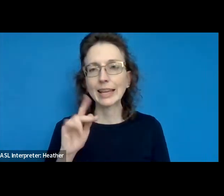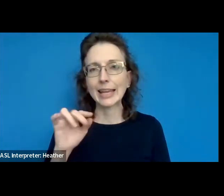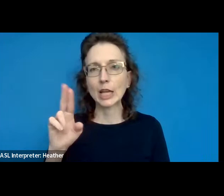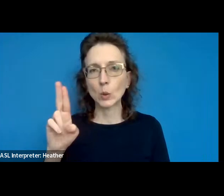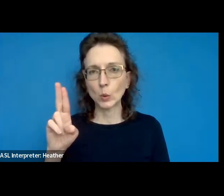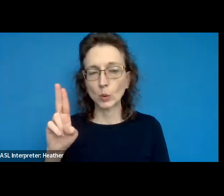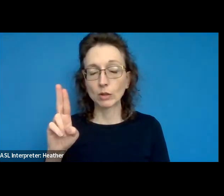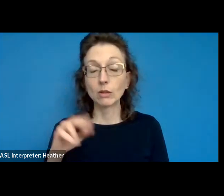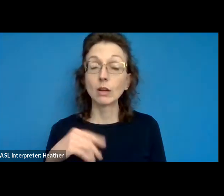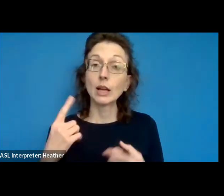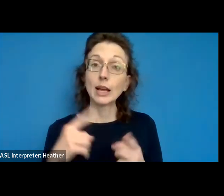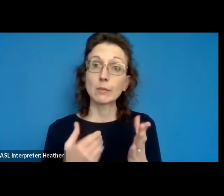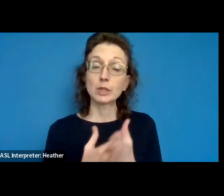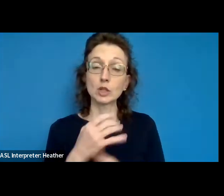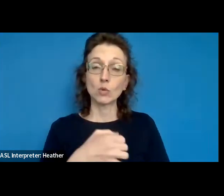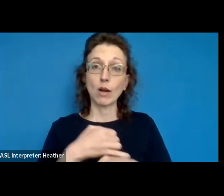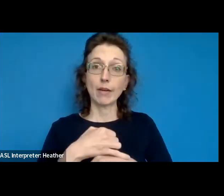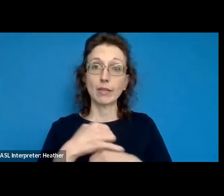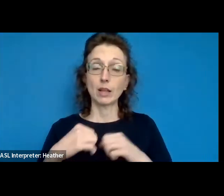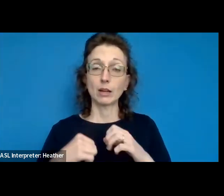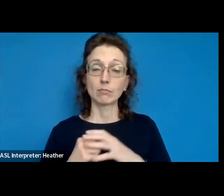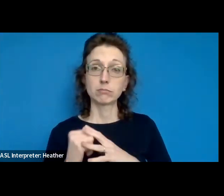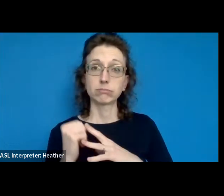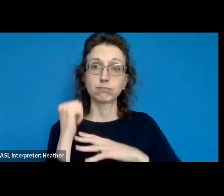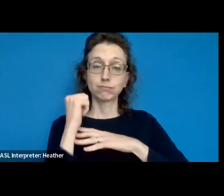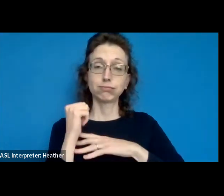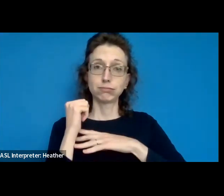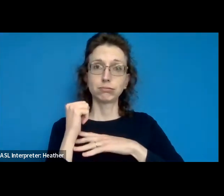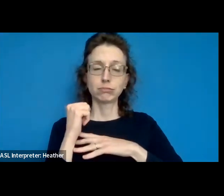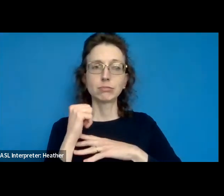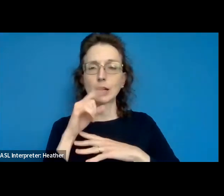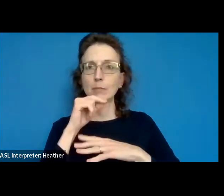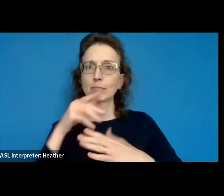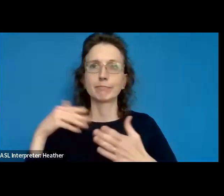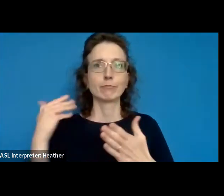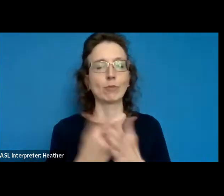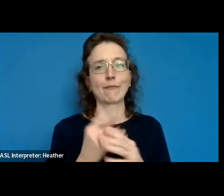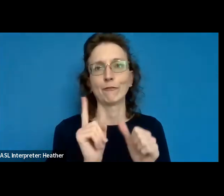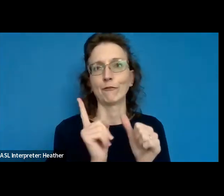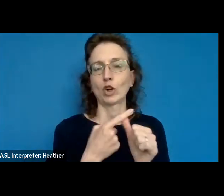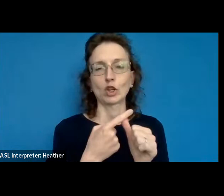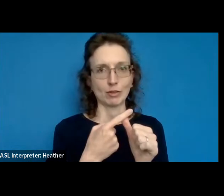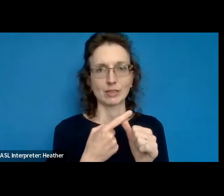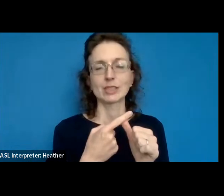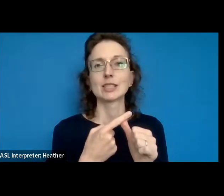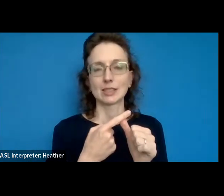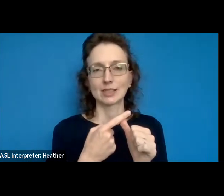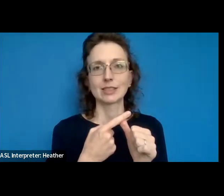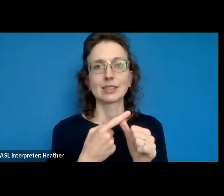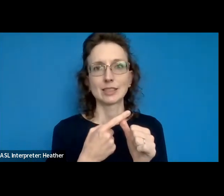Basically, when a new island is formed, this is usually the bird that shows up first. When a new island is formed from